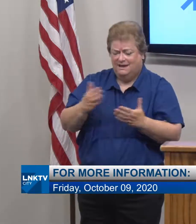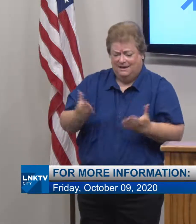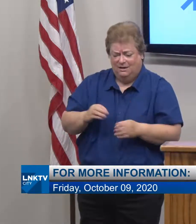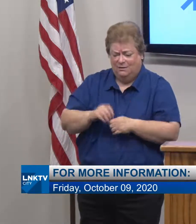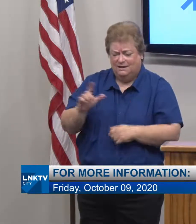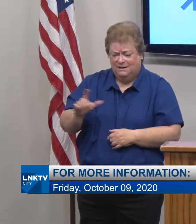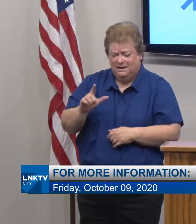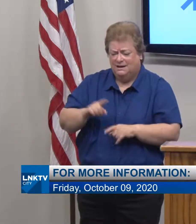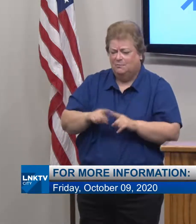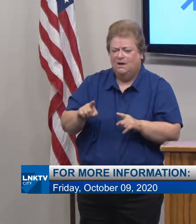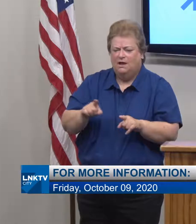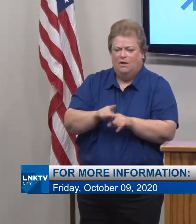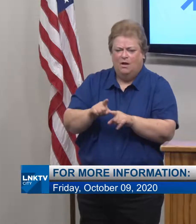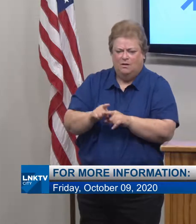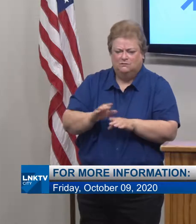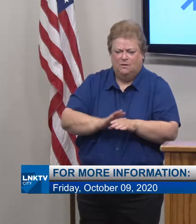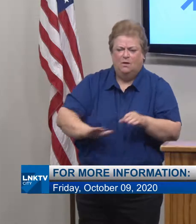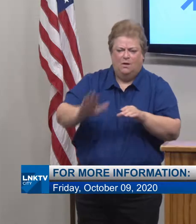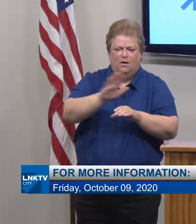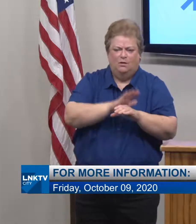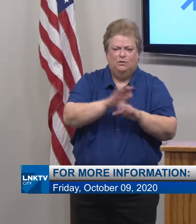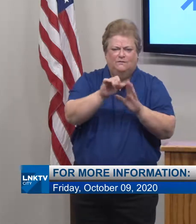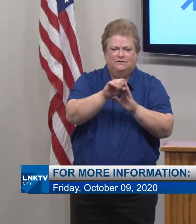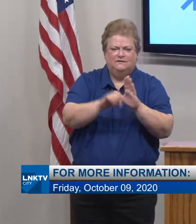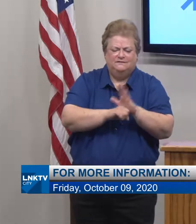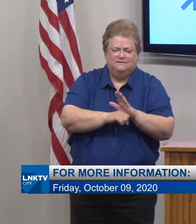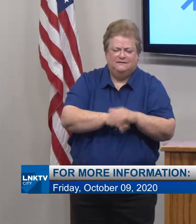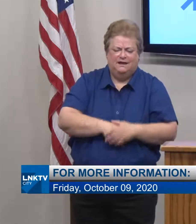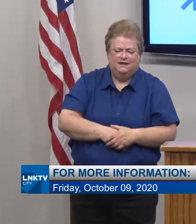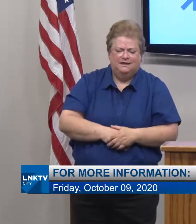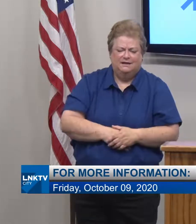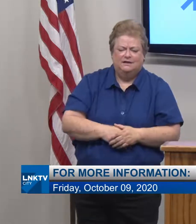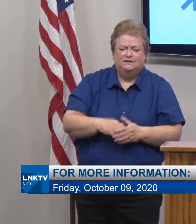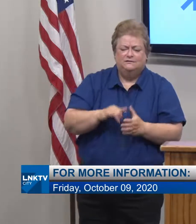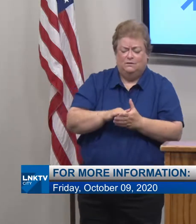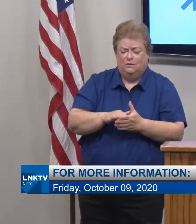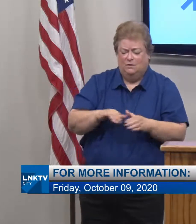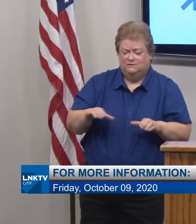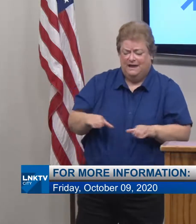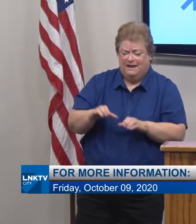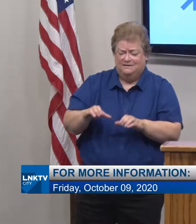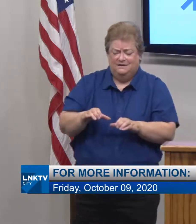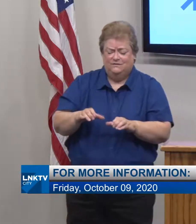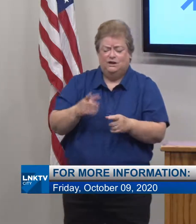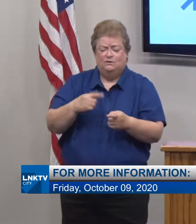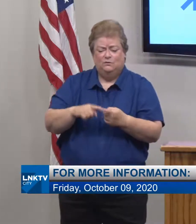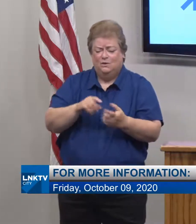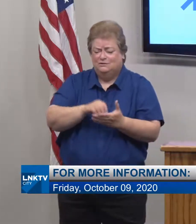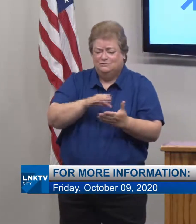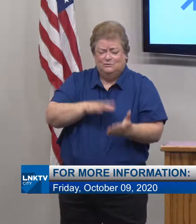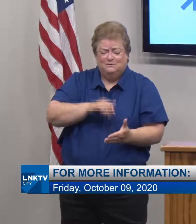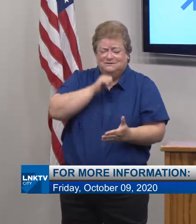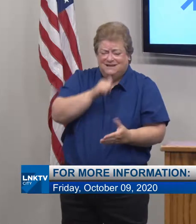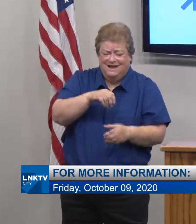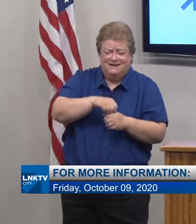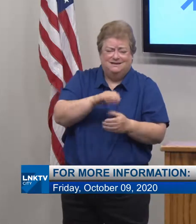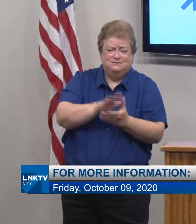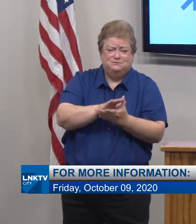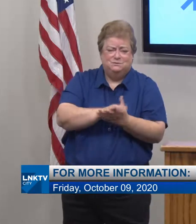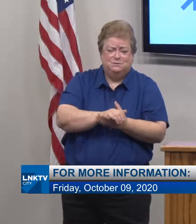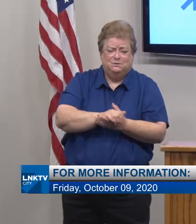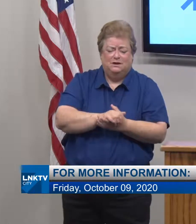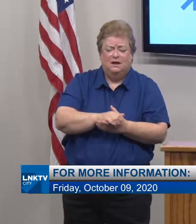of our state as well. So it's really the activities that are going on when our students aren't in the school. In fact, many of our